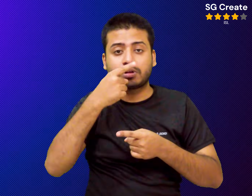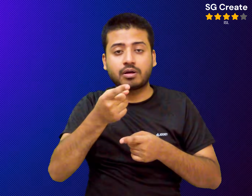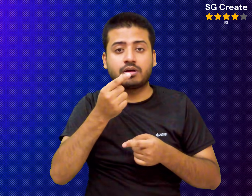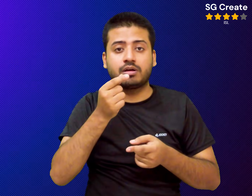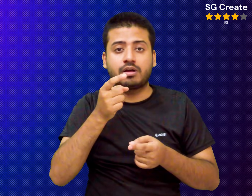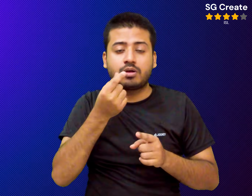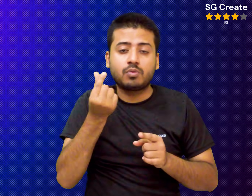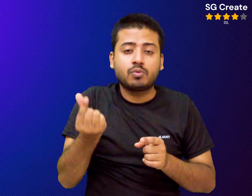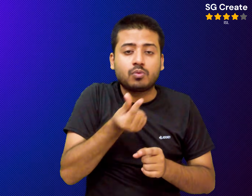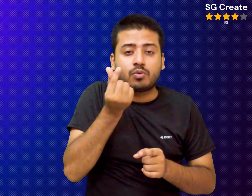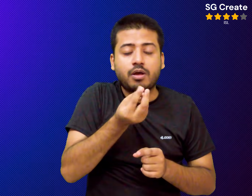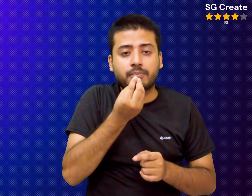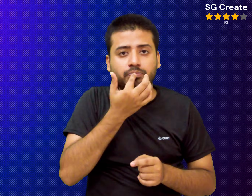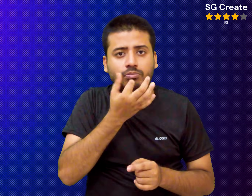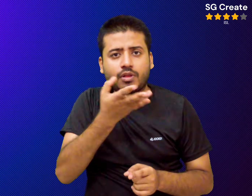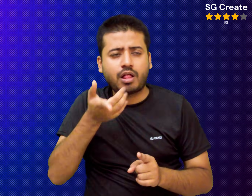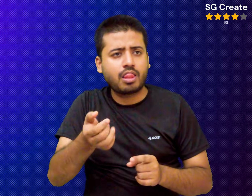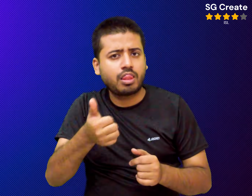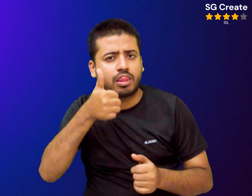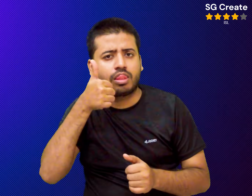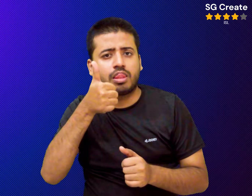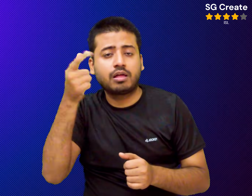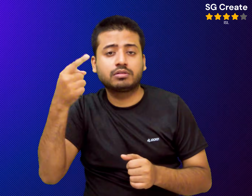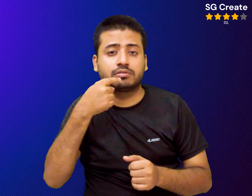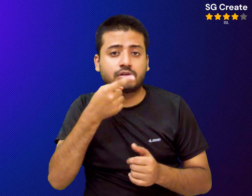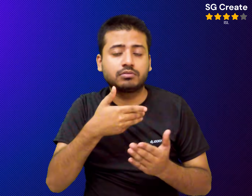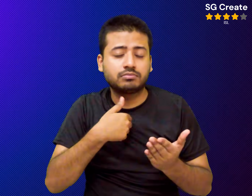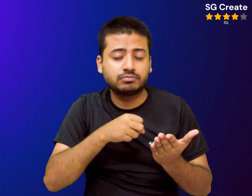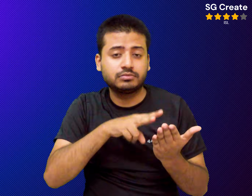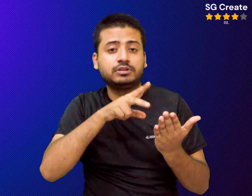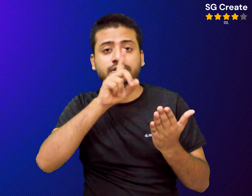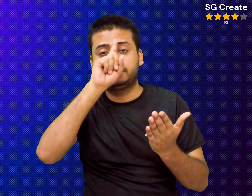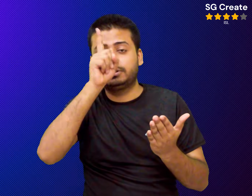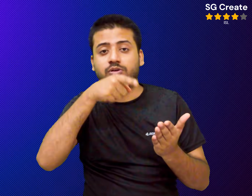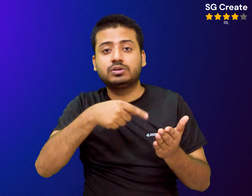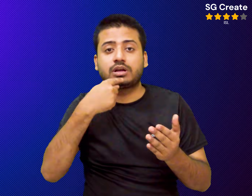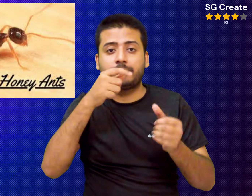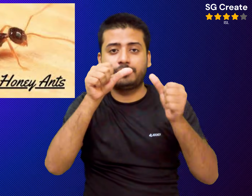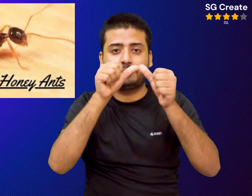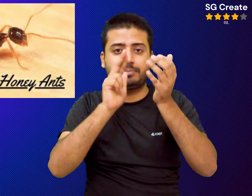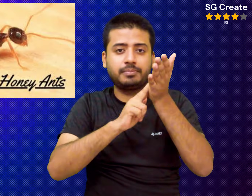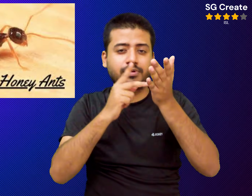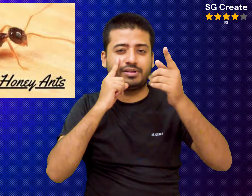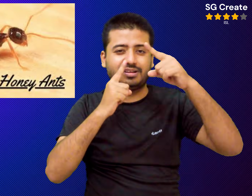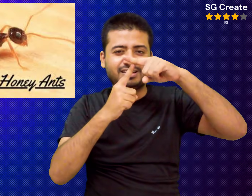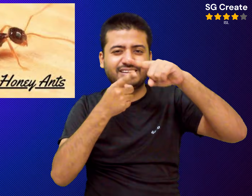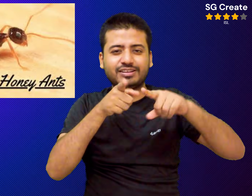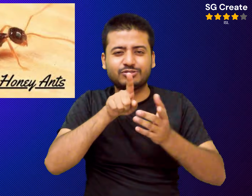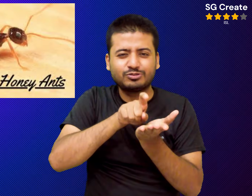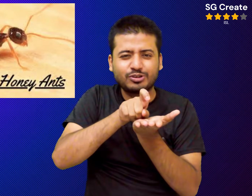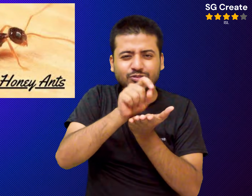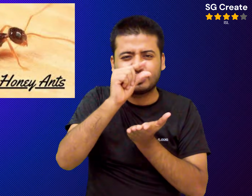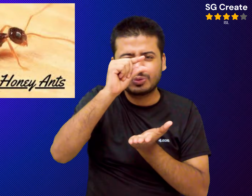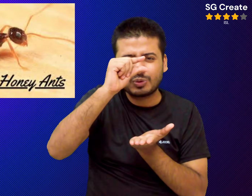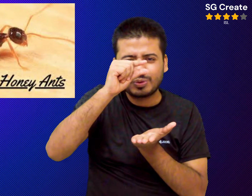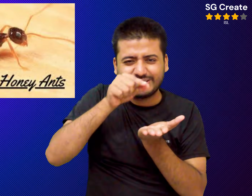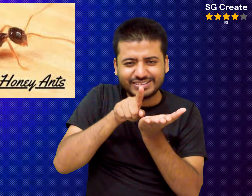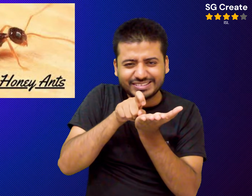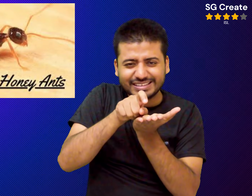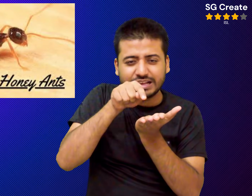benefits. Food source. Honeypot ants function as living larders, storing food, primarily nectar and honeydew,